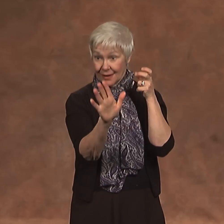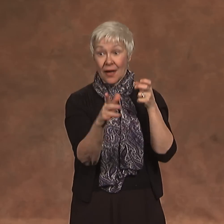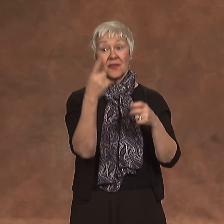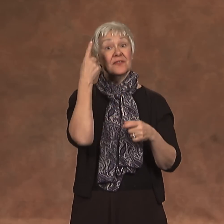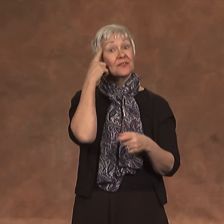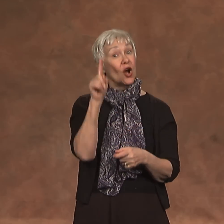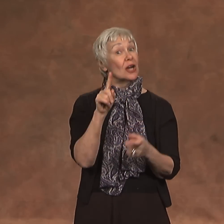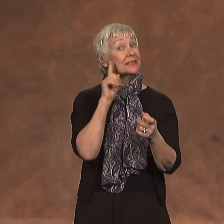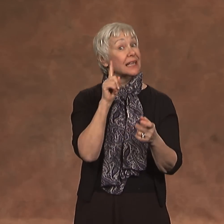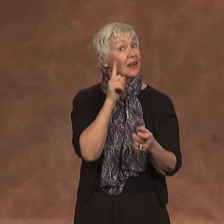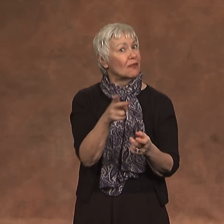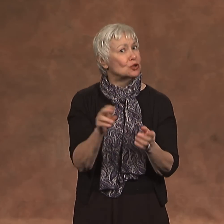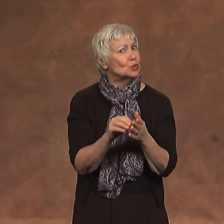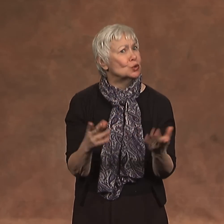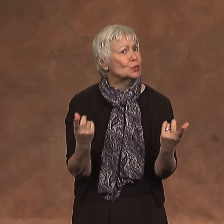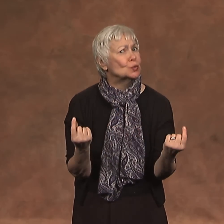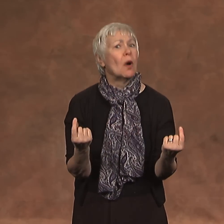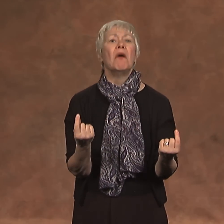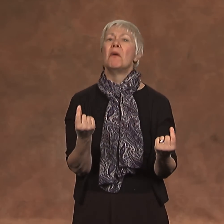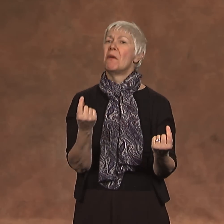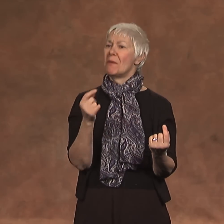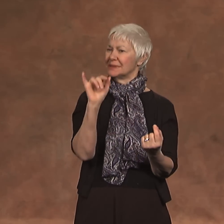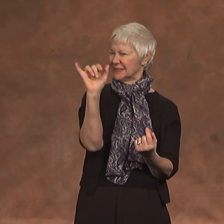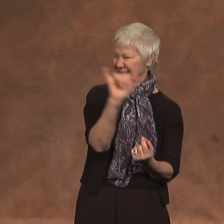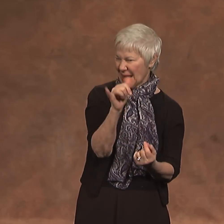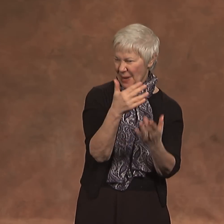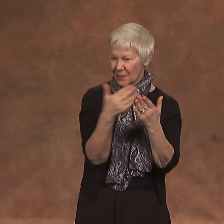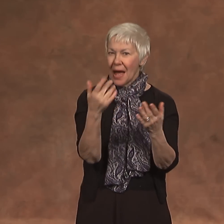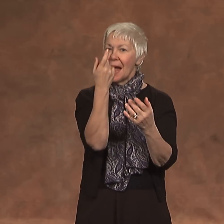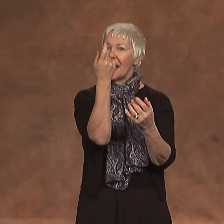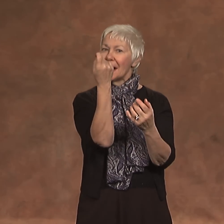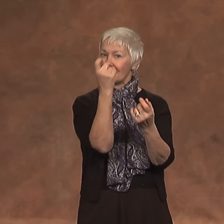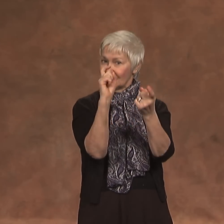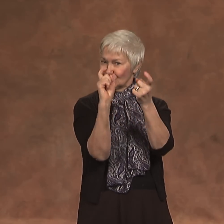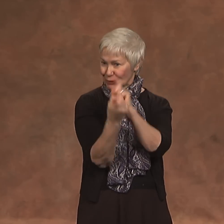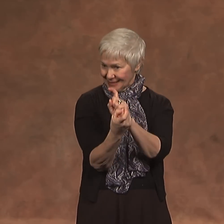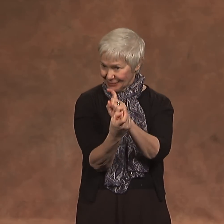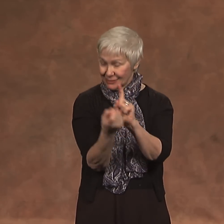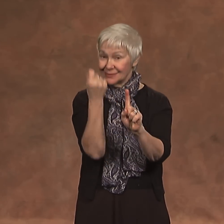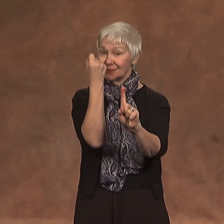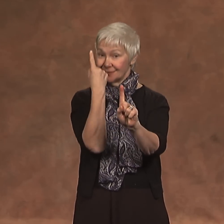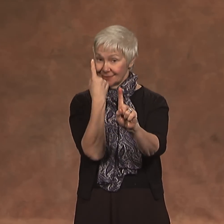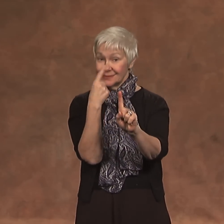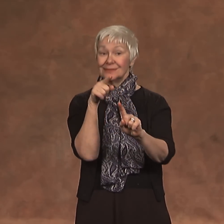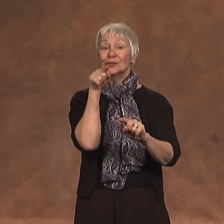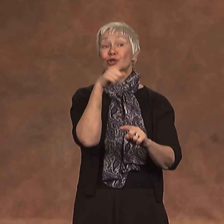For deaf students, you can do the same thing and just adjust your approach a little bit.